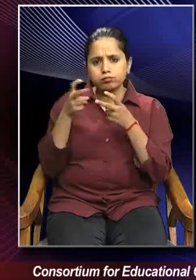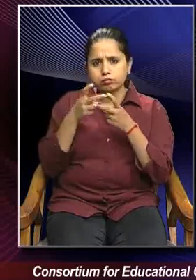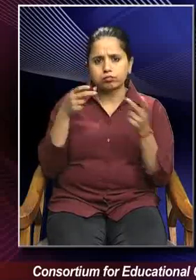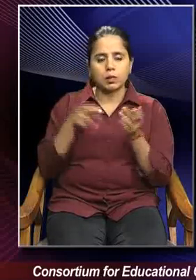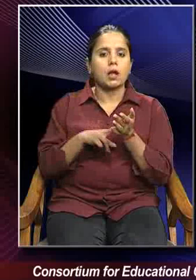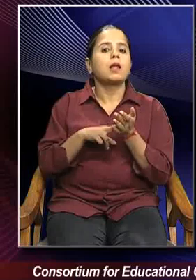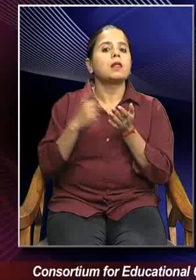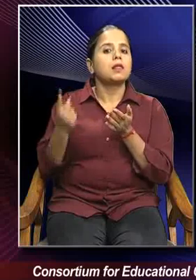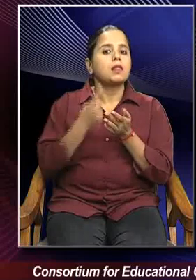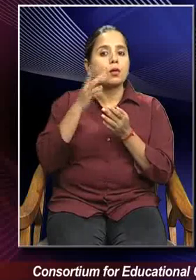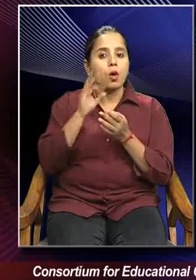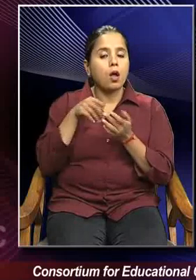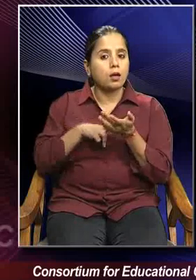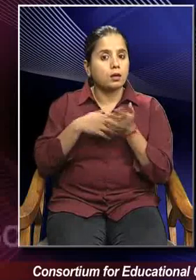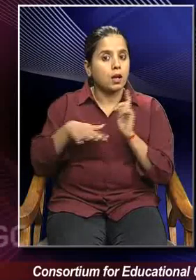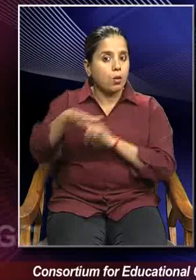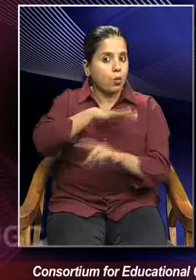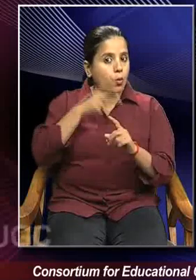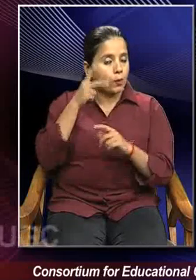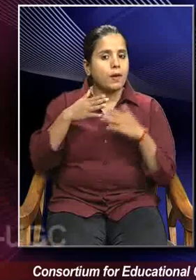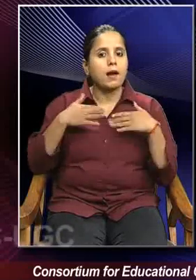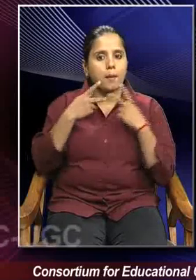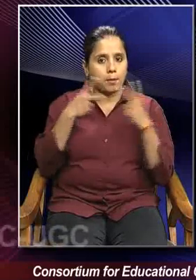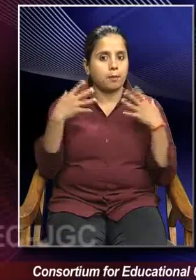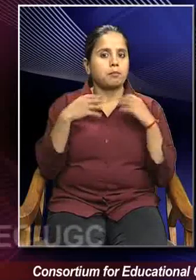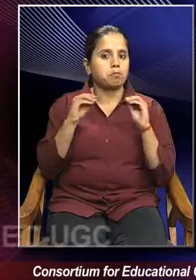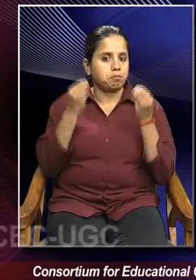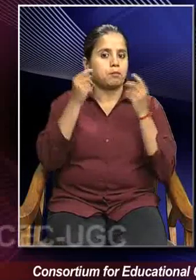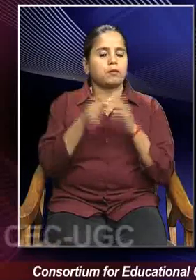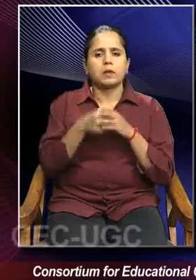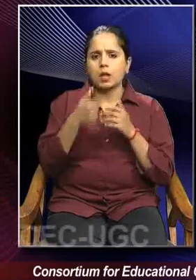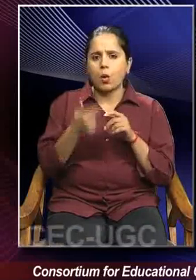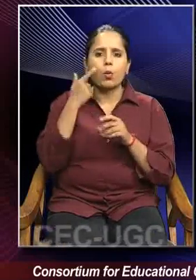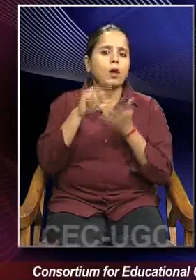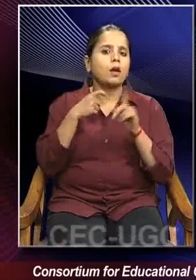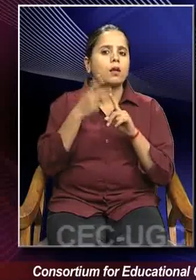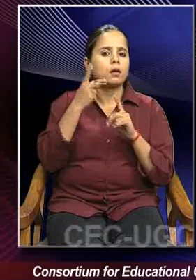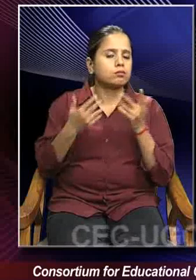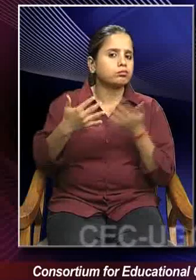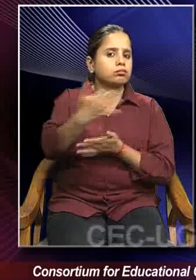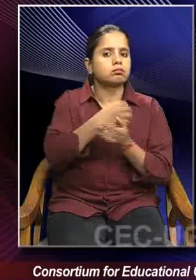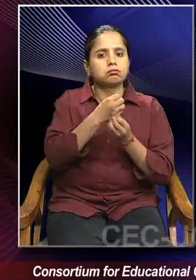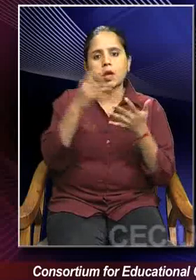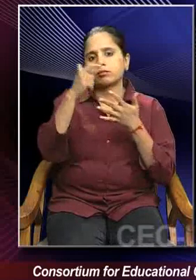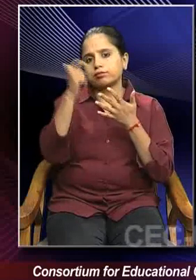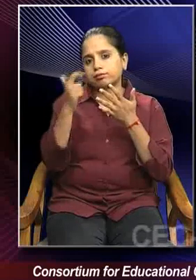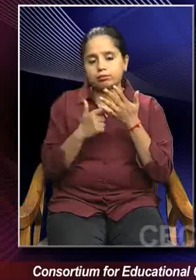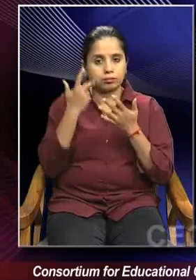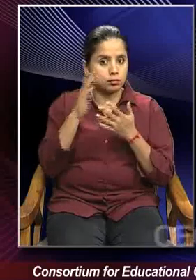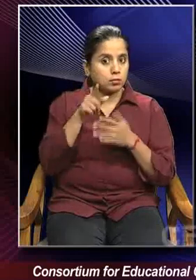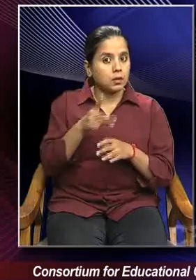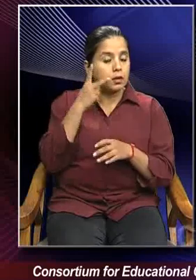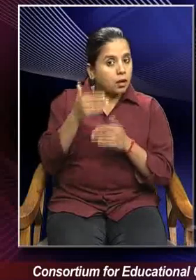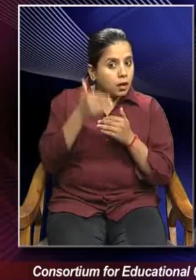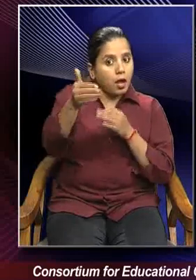resident well-being and the happiness. Now, this index covers a wider range of characteristics which